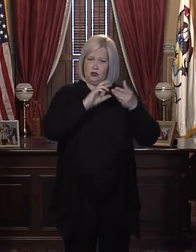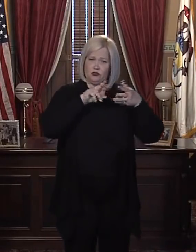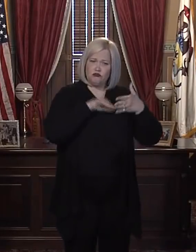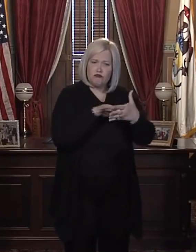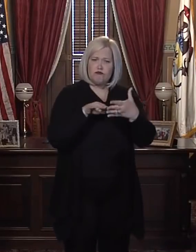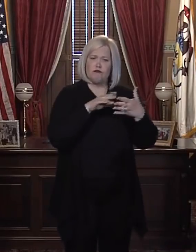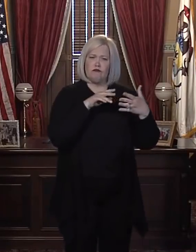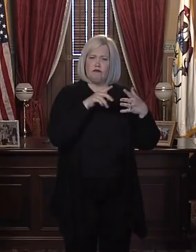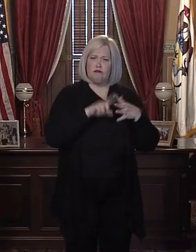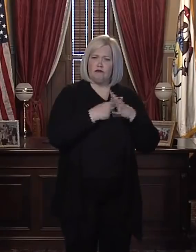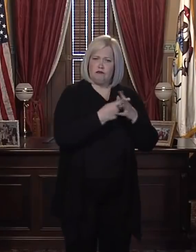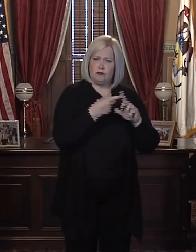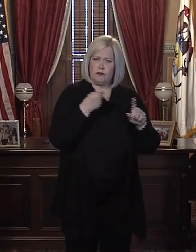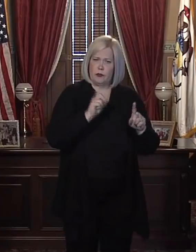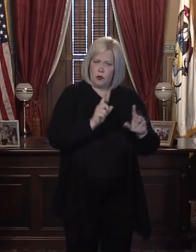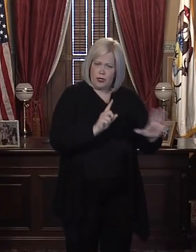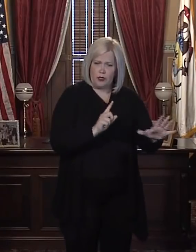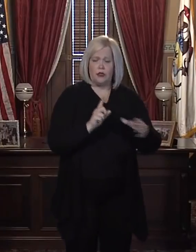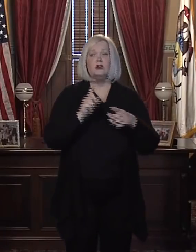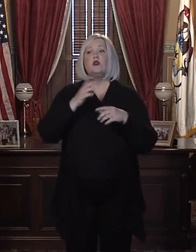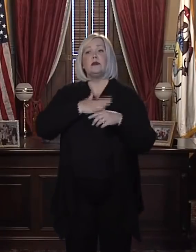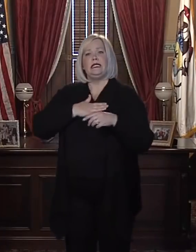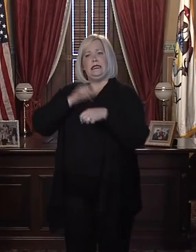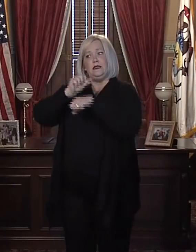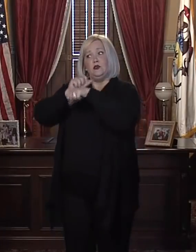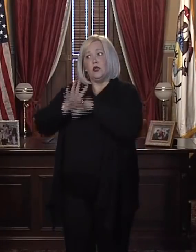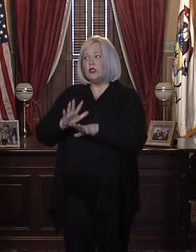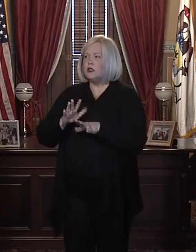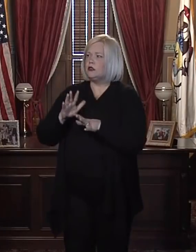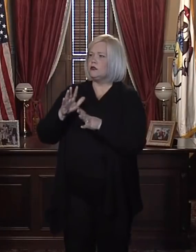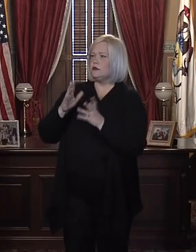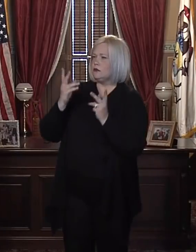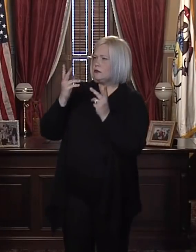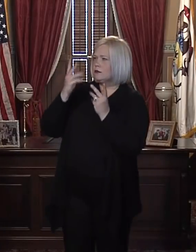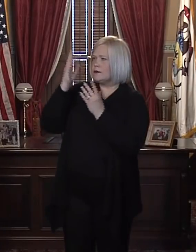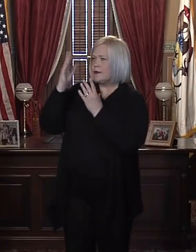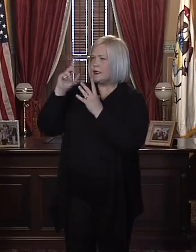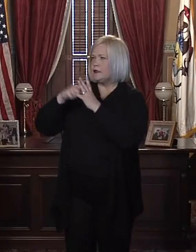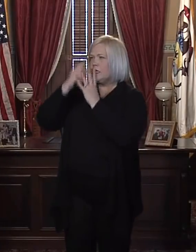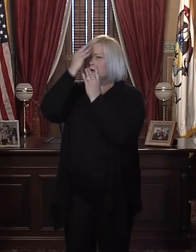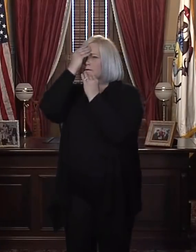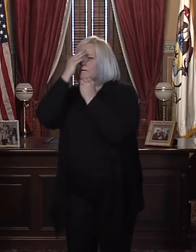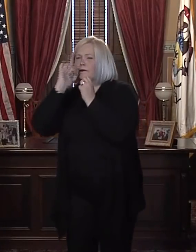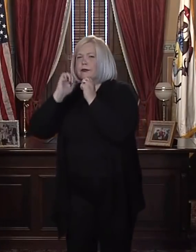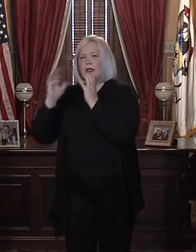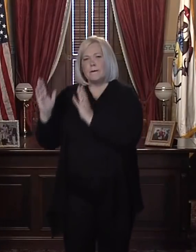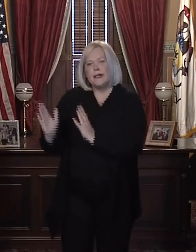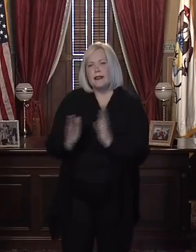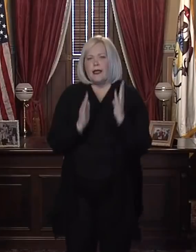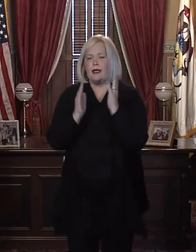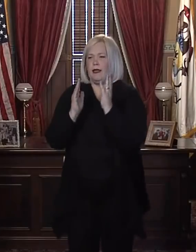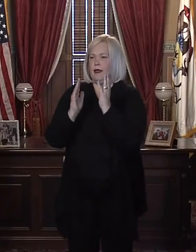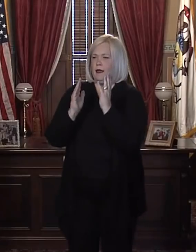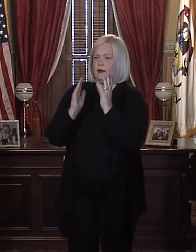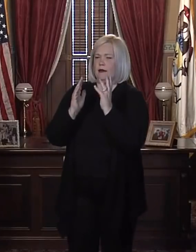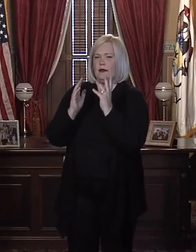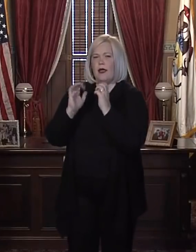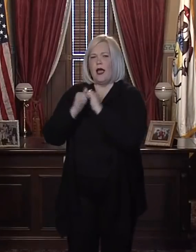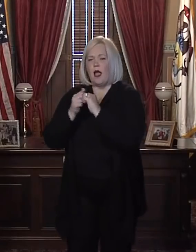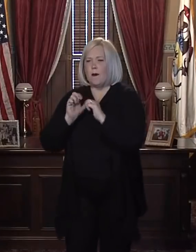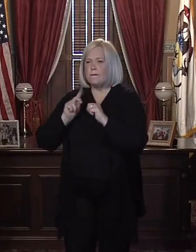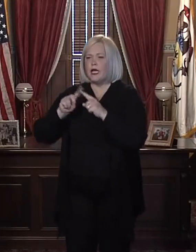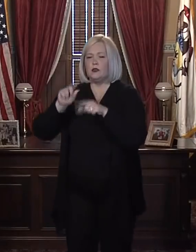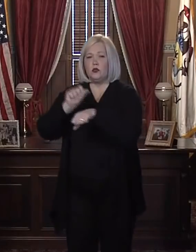I want to encourage employers to start thinking about what that might look like when it is time. How are they going to keep their employees and